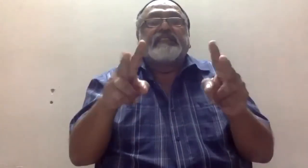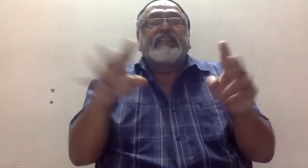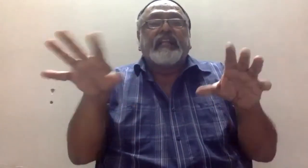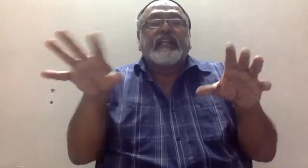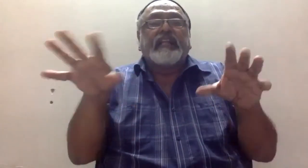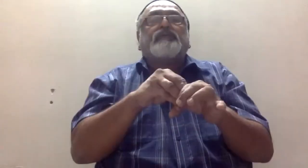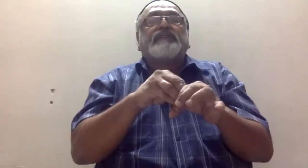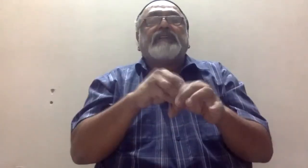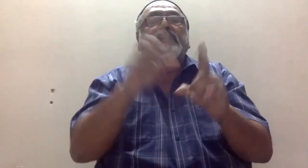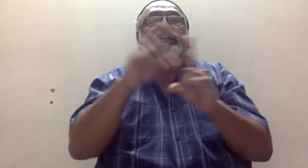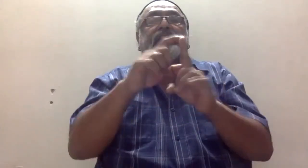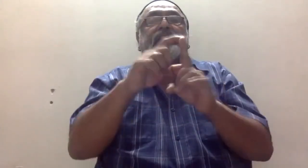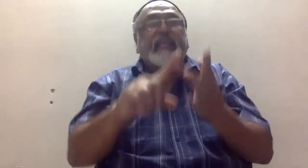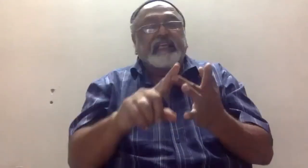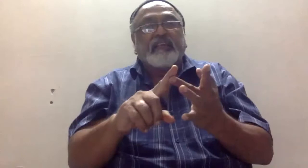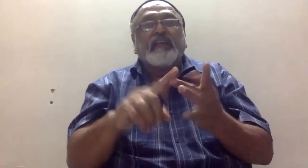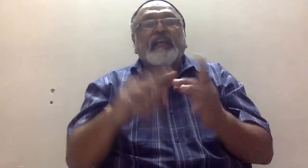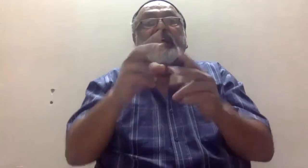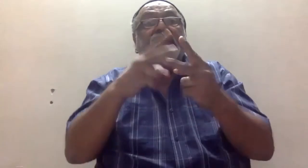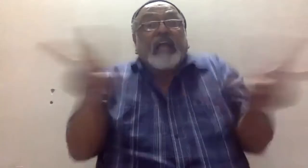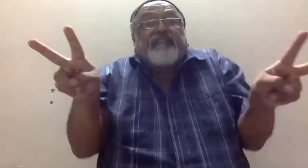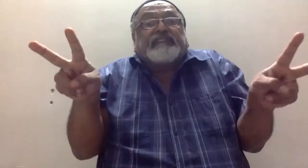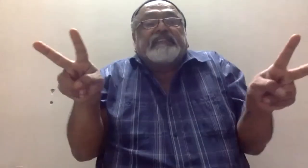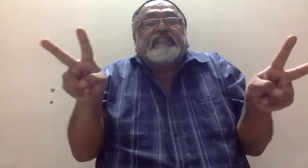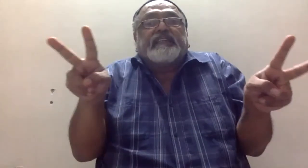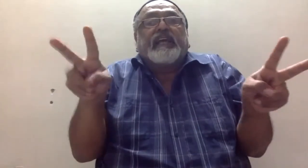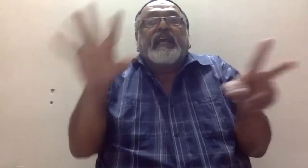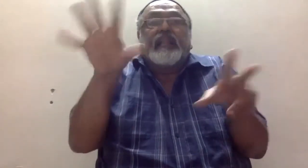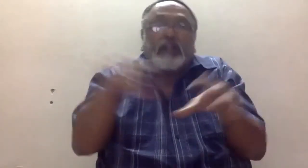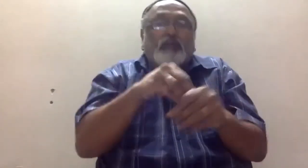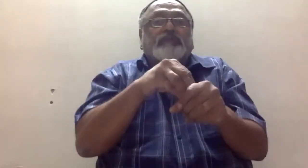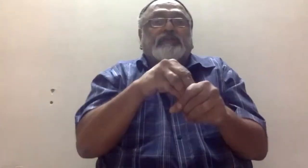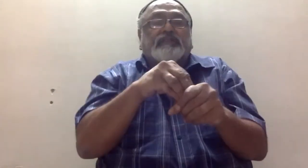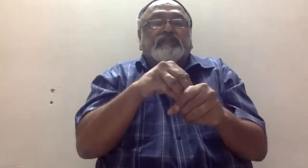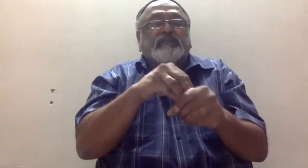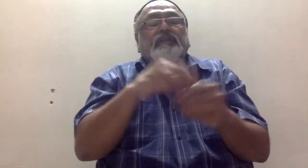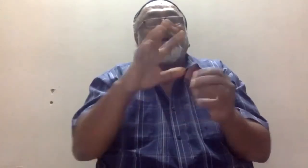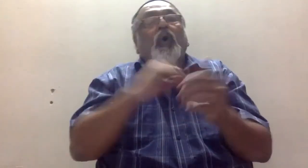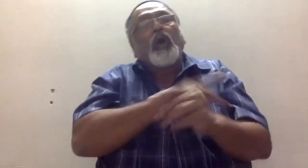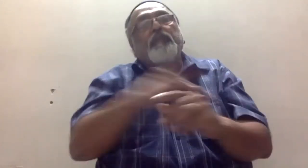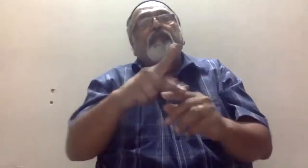a necessary subject in all professional courses, and in fact all graduation courses